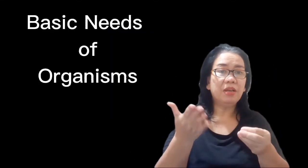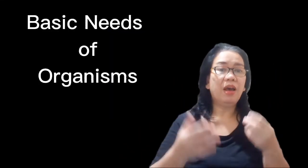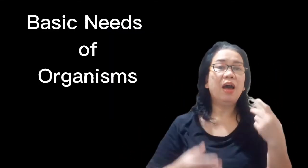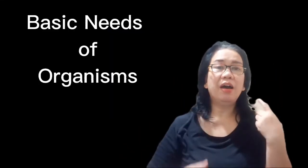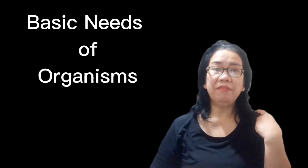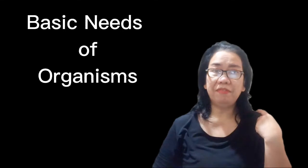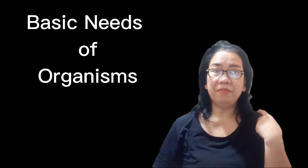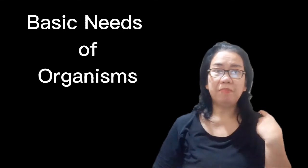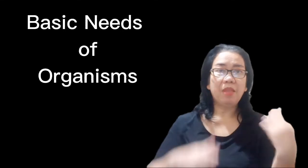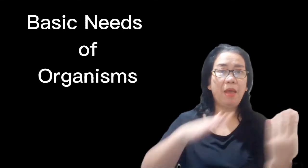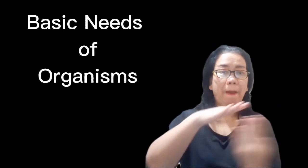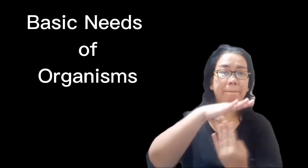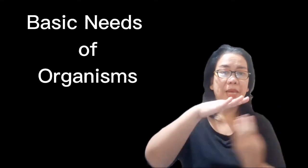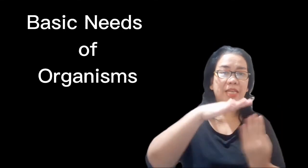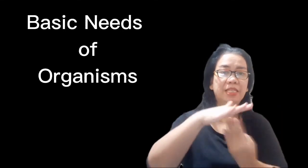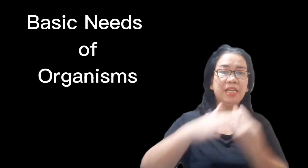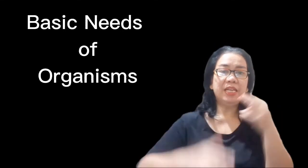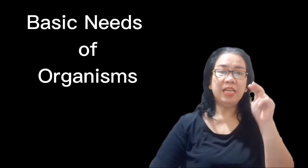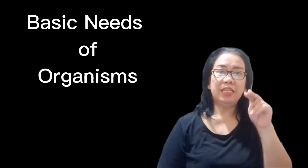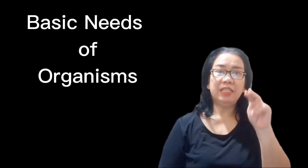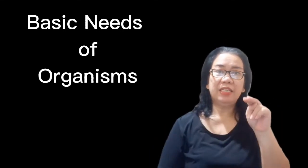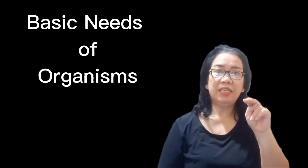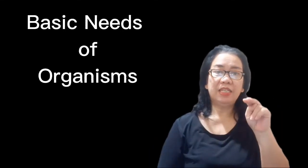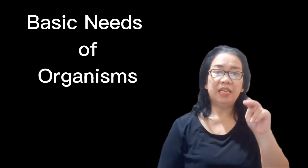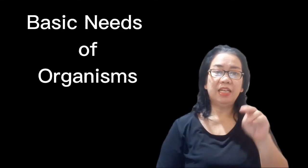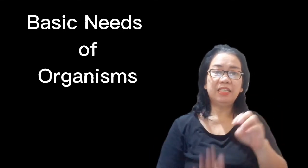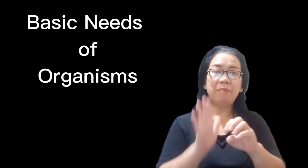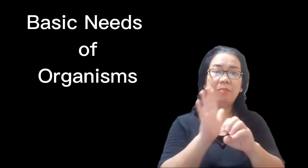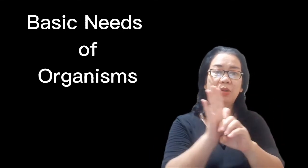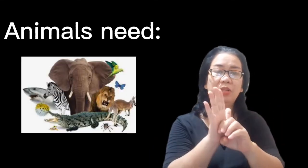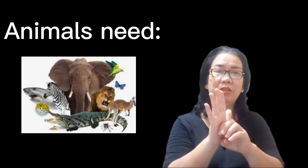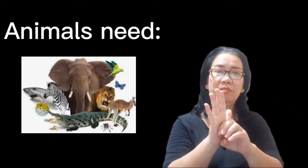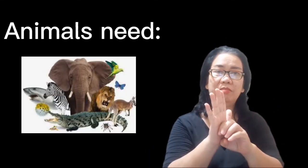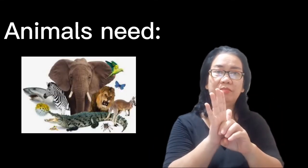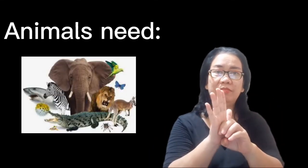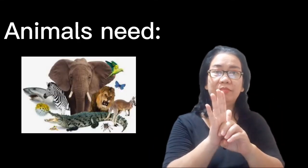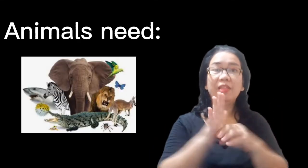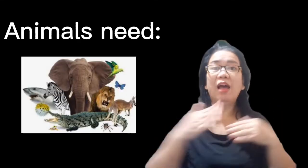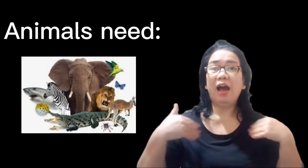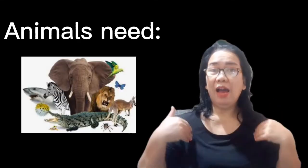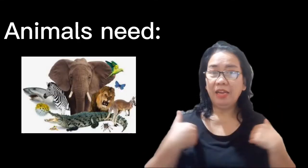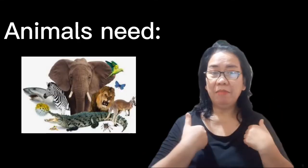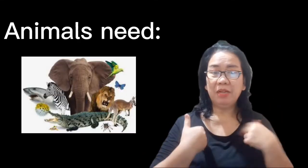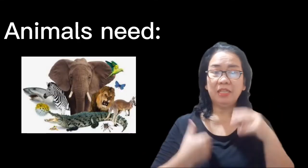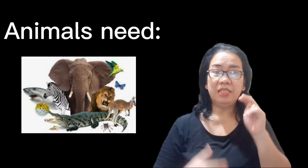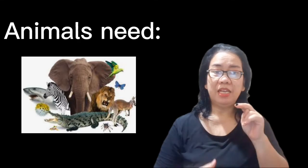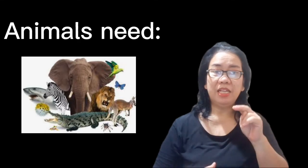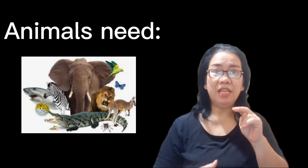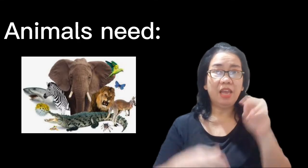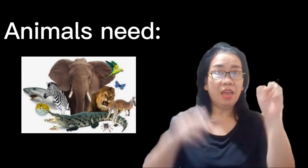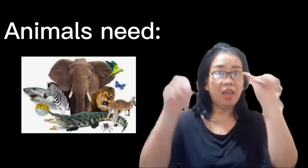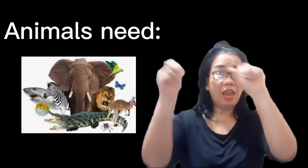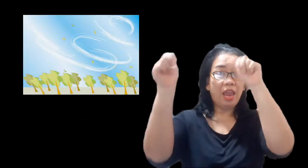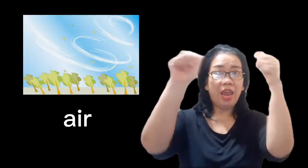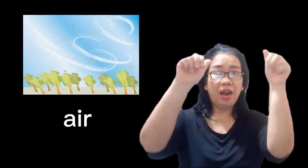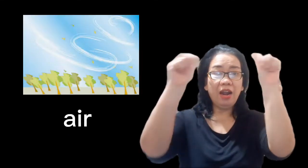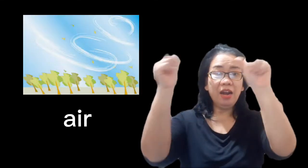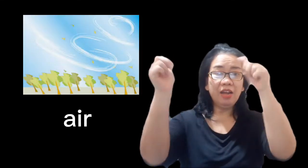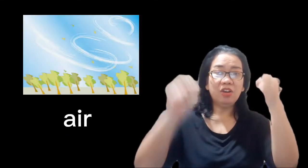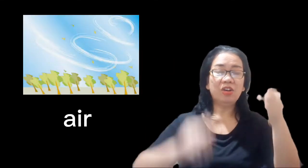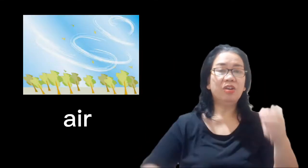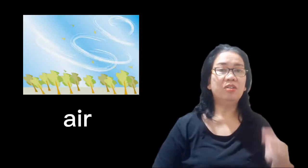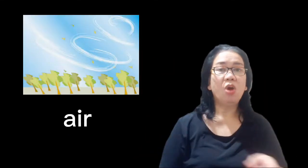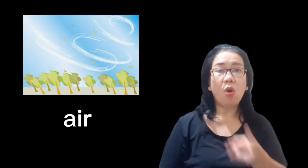organisms have basic needs. Example, animals need